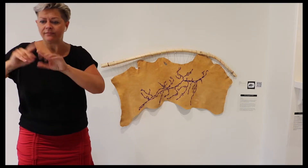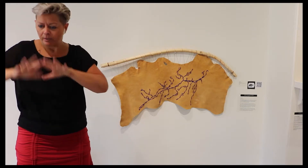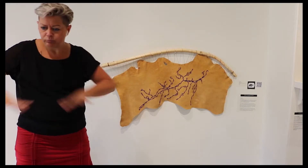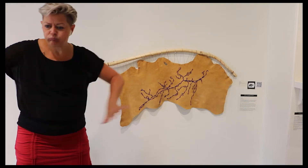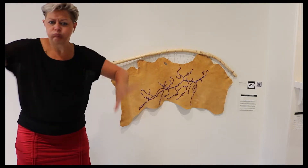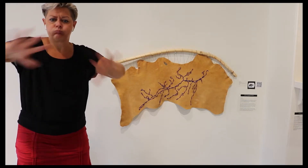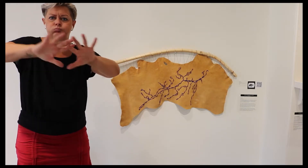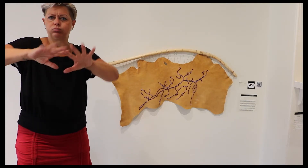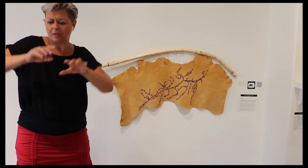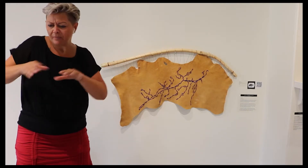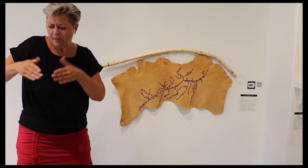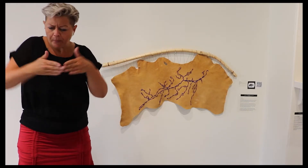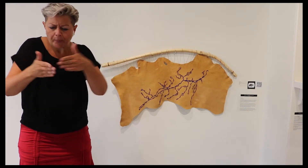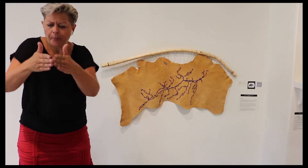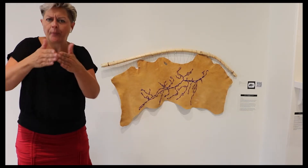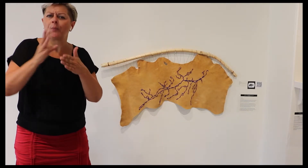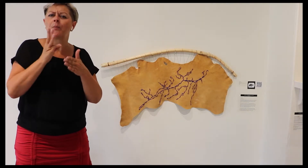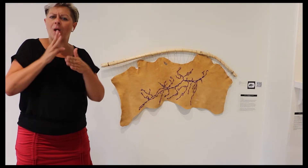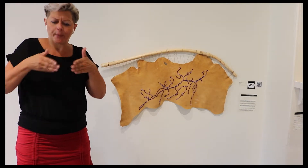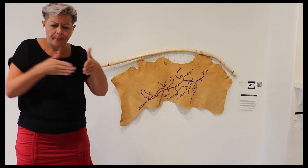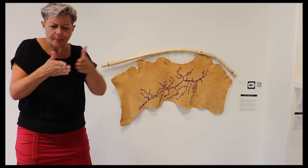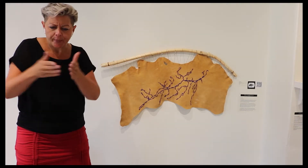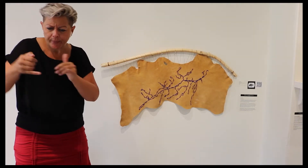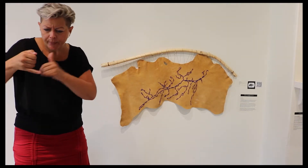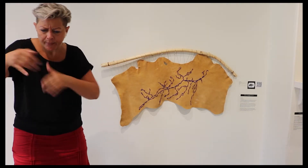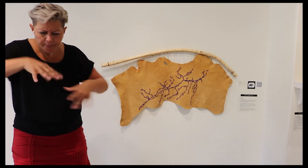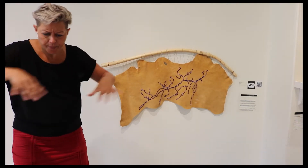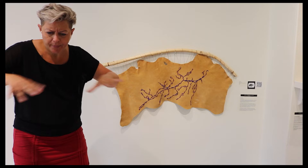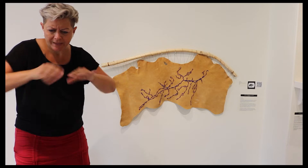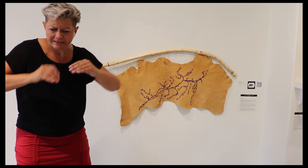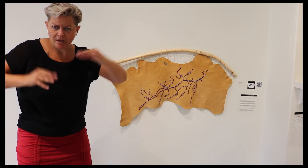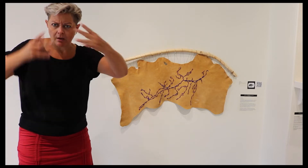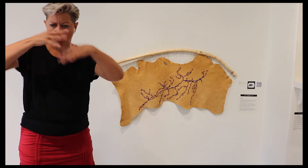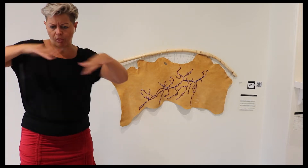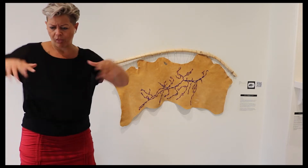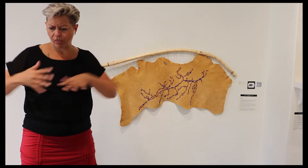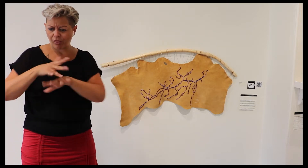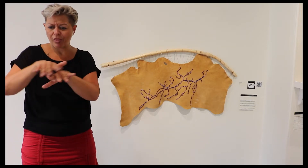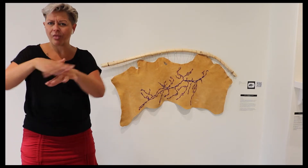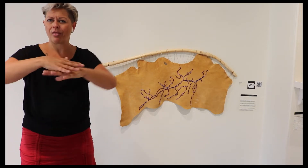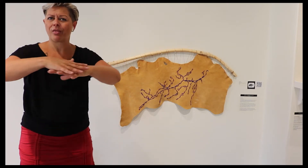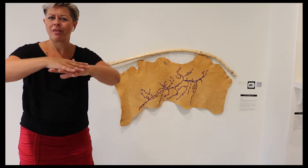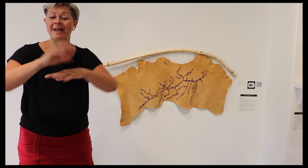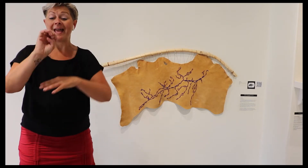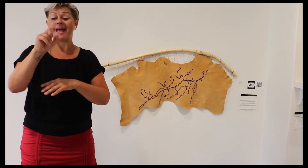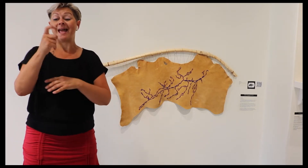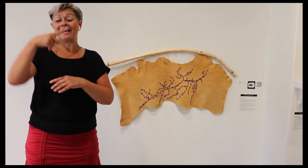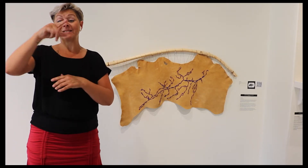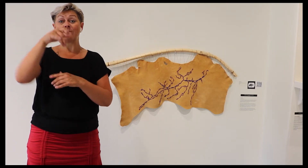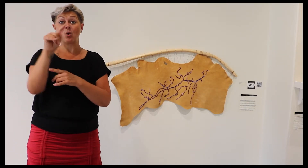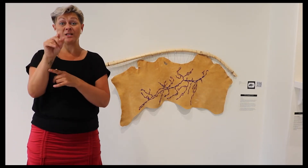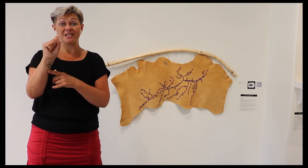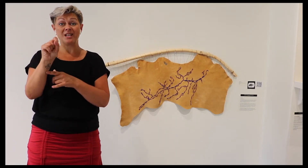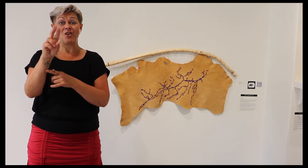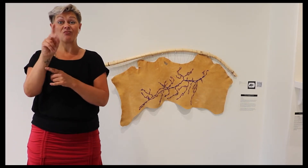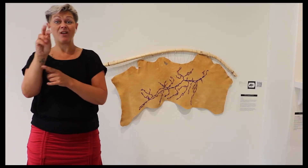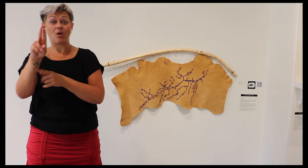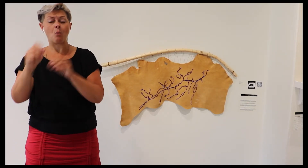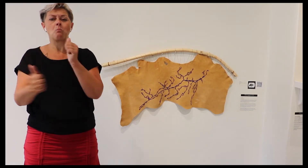smaller brooks and waterways that flow from the main river. The Exploits River is the longest river on the island,